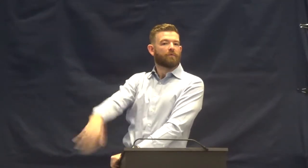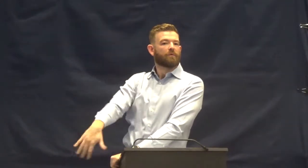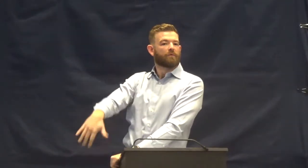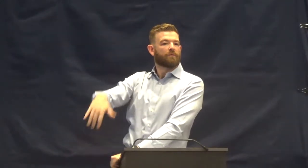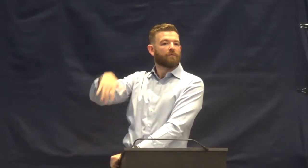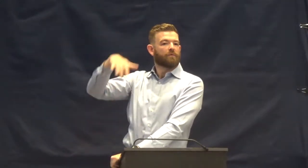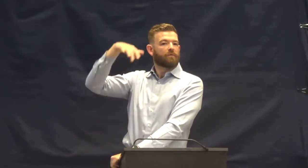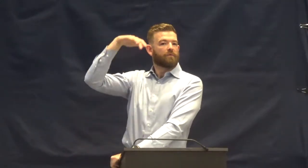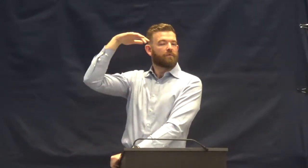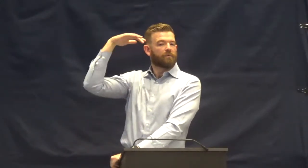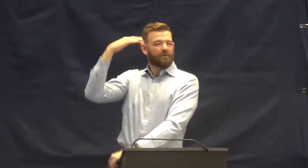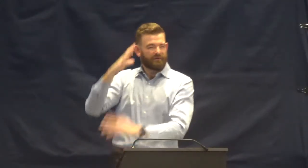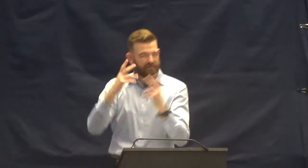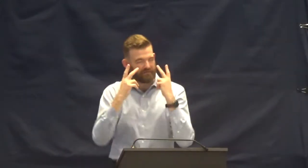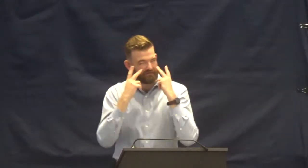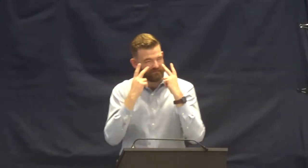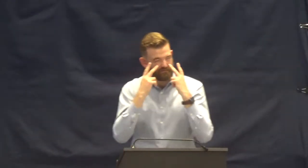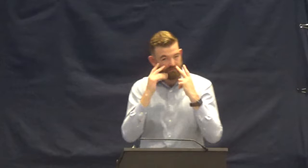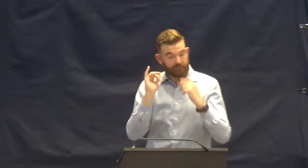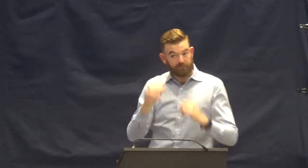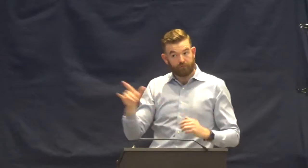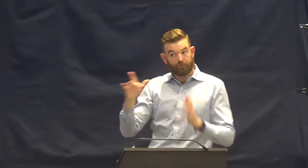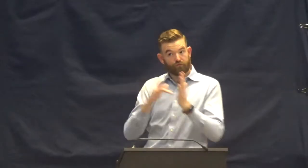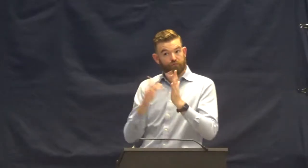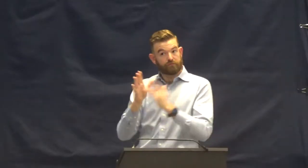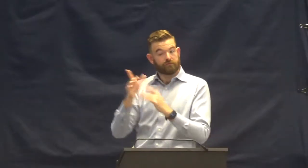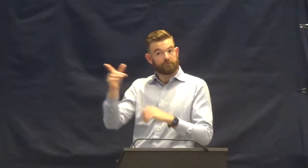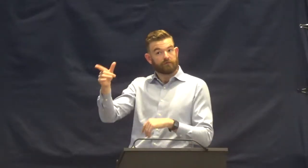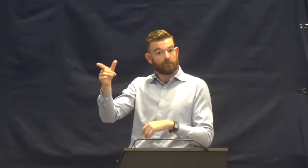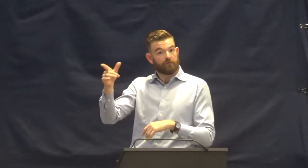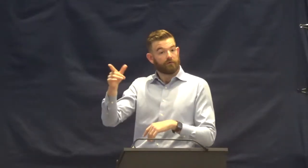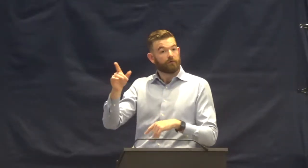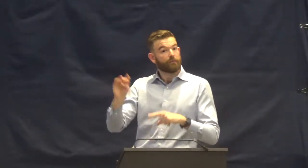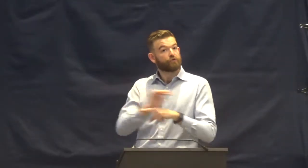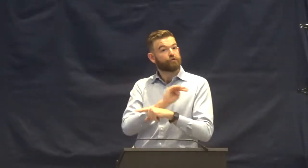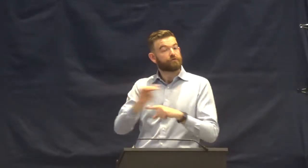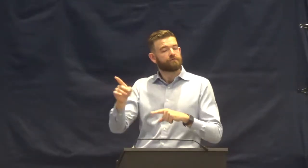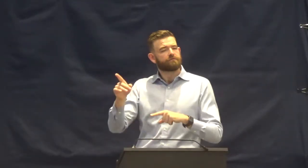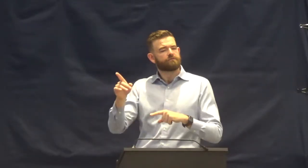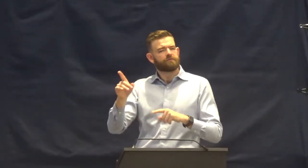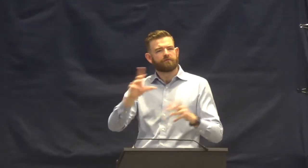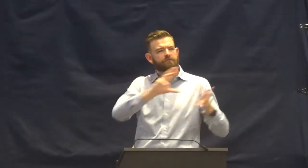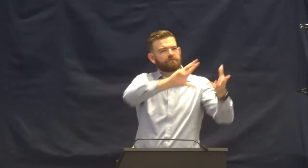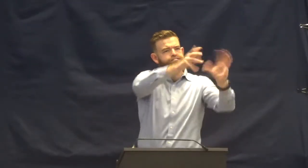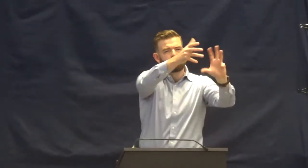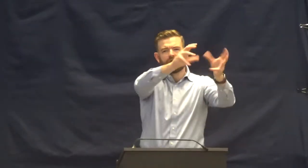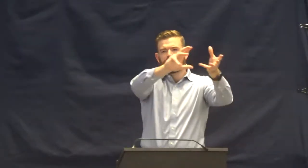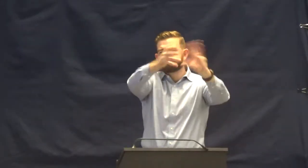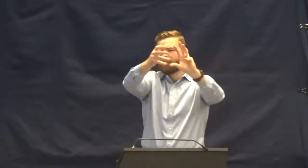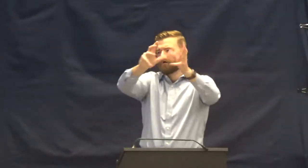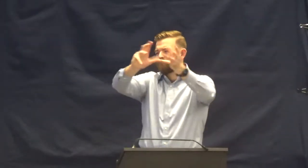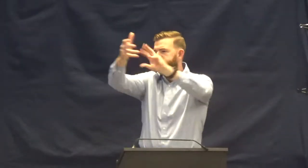people are going to be moved up to places of prominence. They will be first. So you can